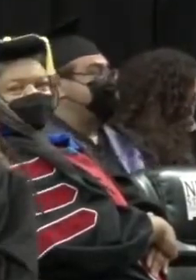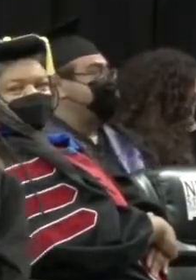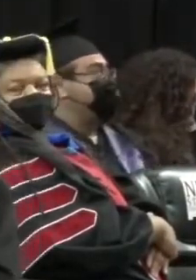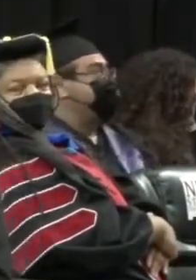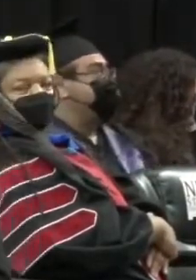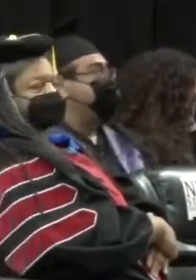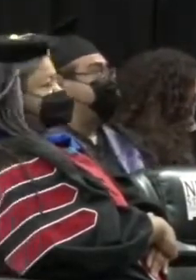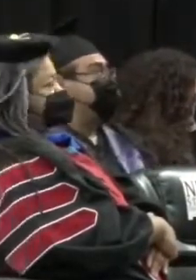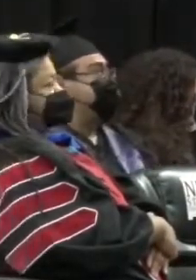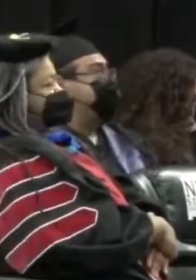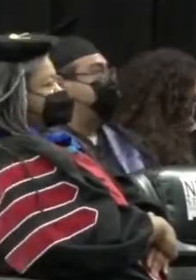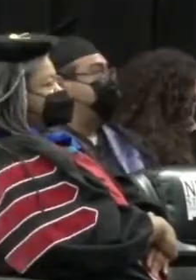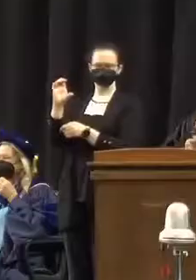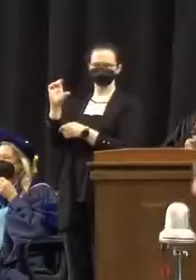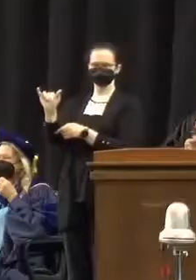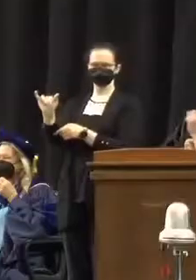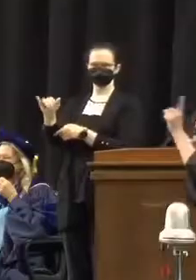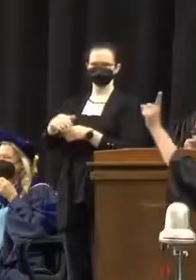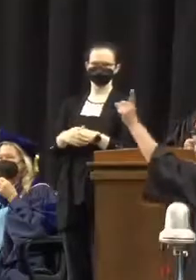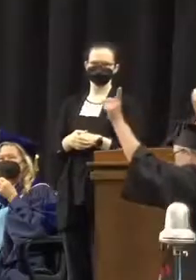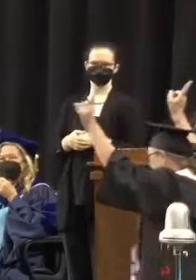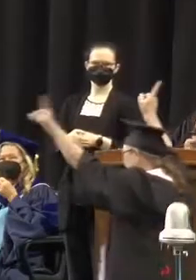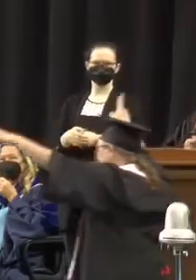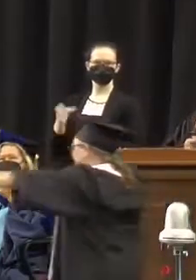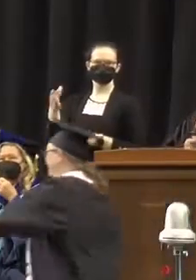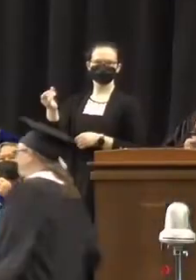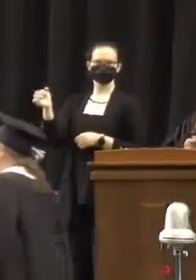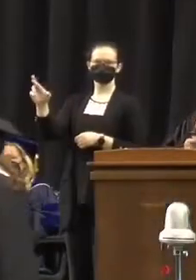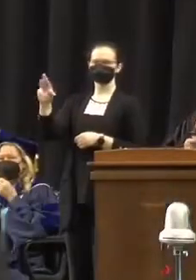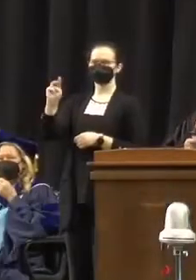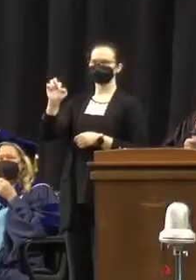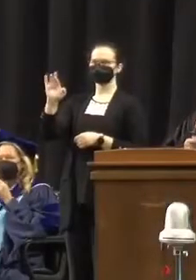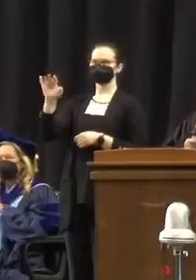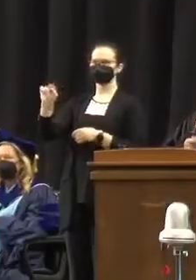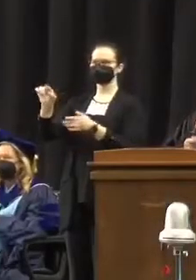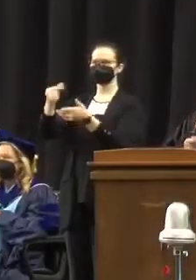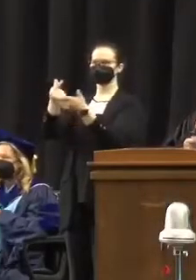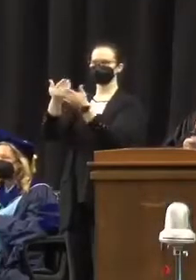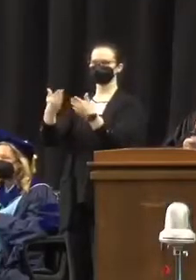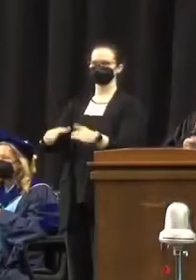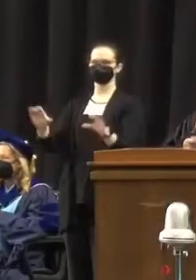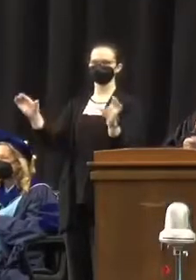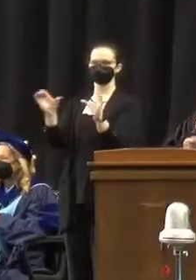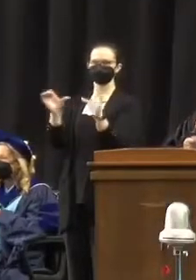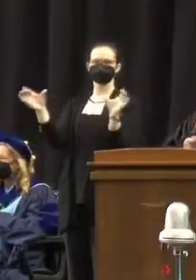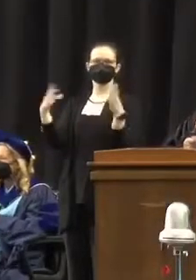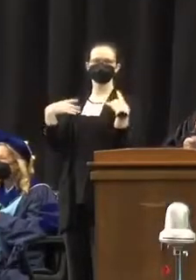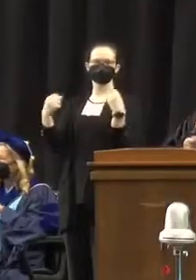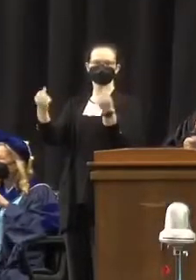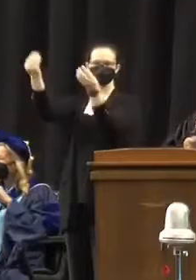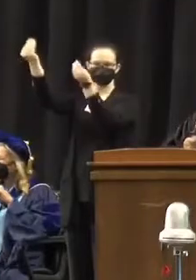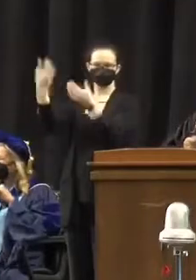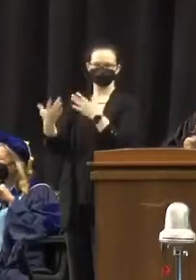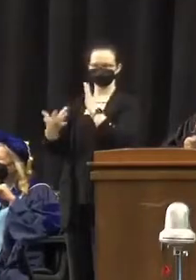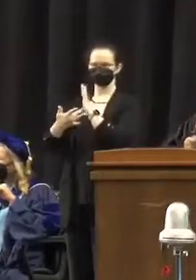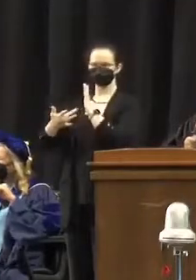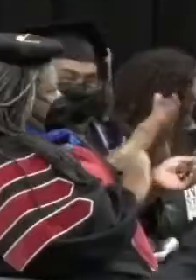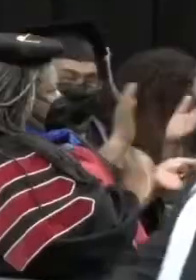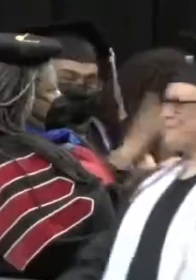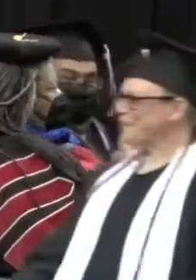Mary April Searcy, Crimson Scholar, Meritorious Graduate, Certificate in Health Information